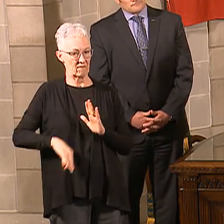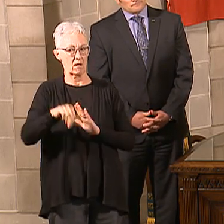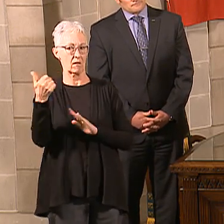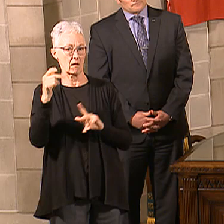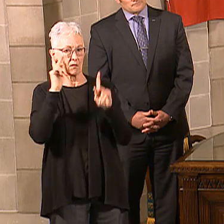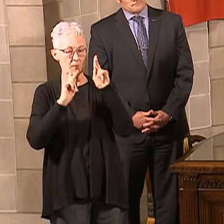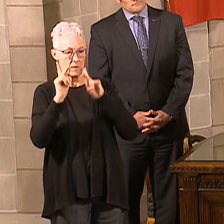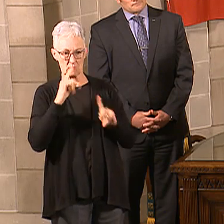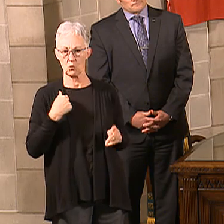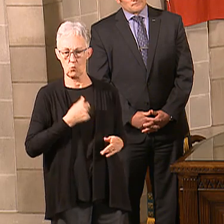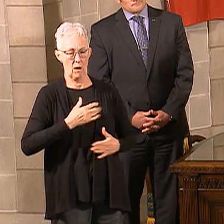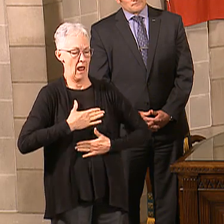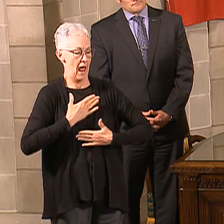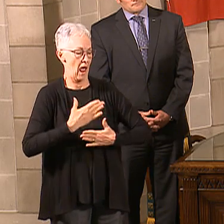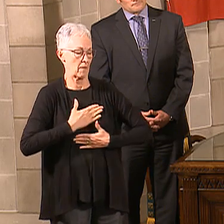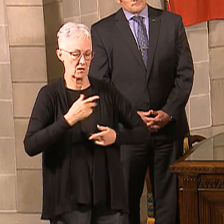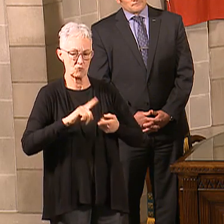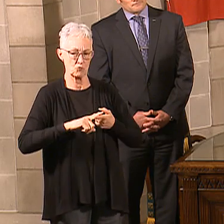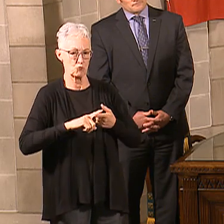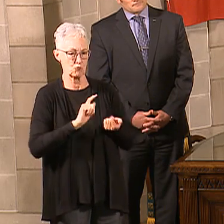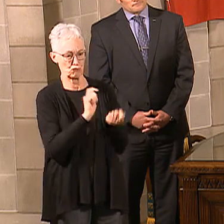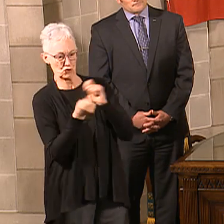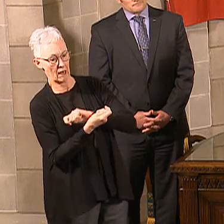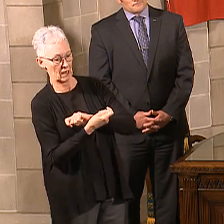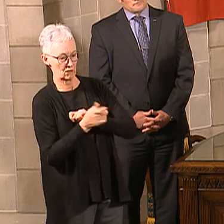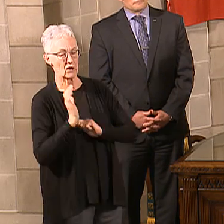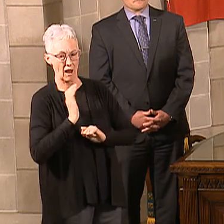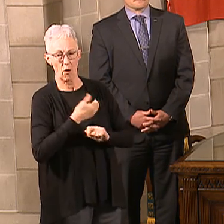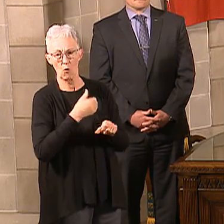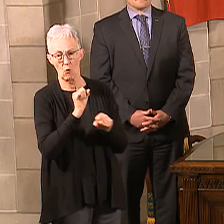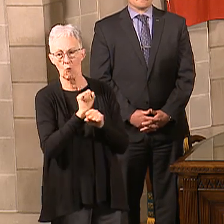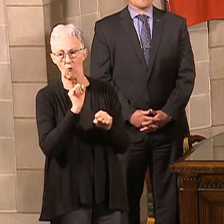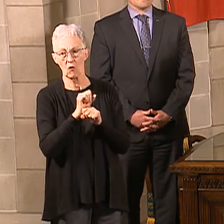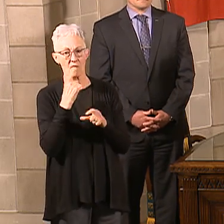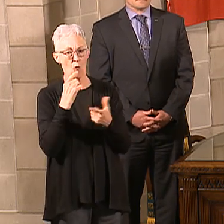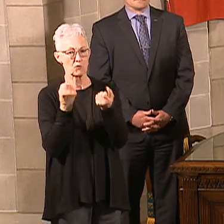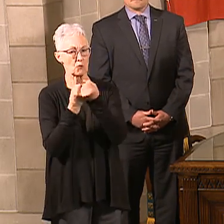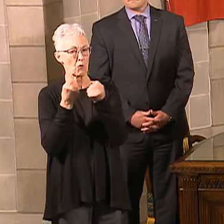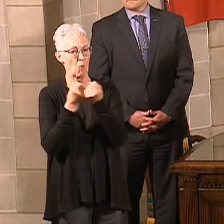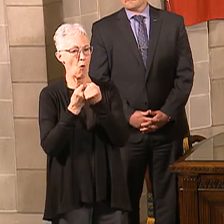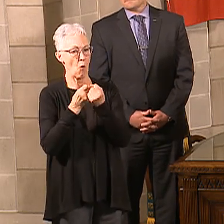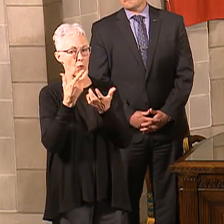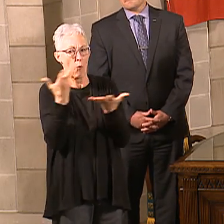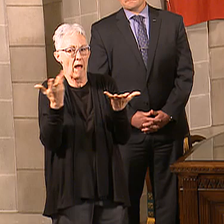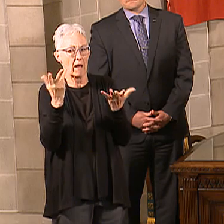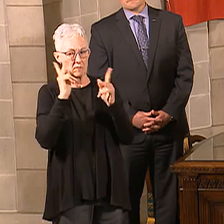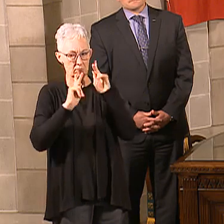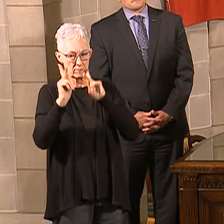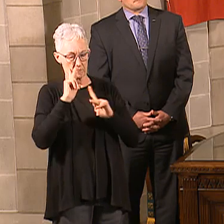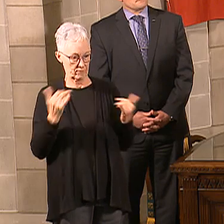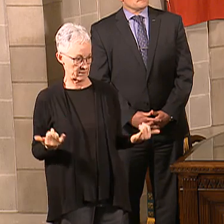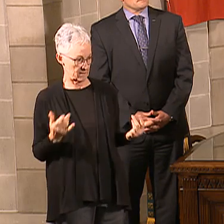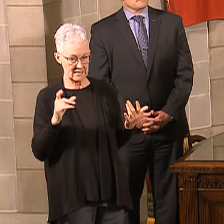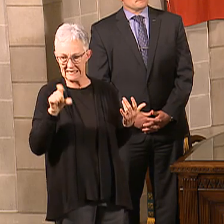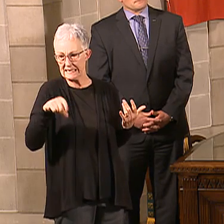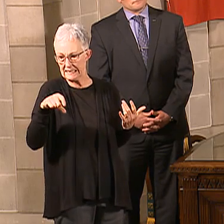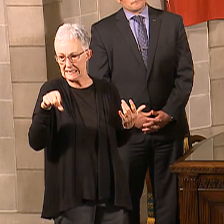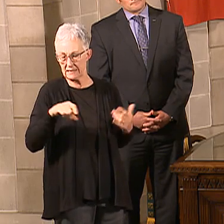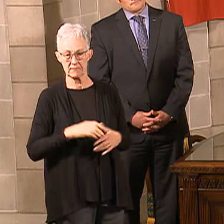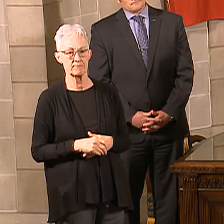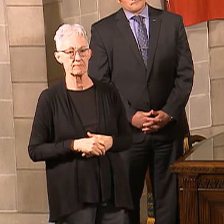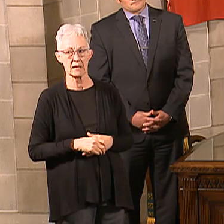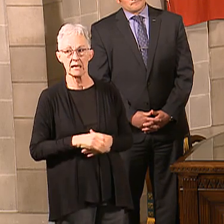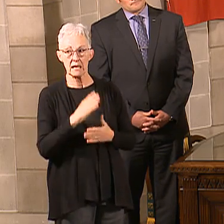of Nebraska. We're seeing inquiries from cities nationwide to use ethanol as a base solvent as they try to disinfect